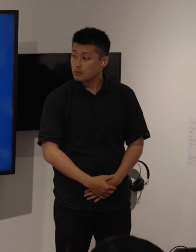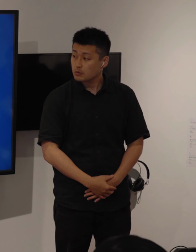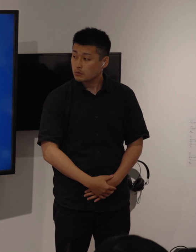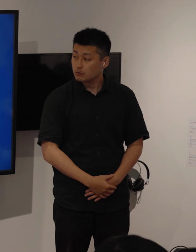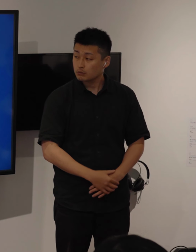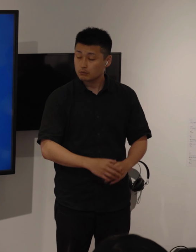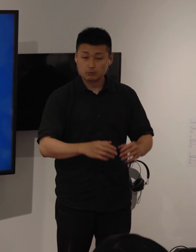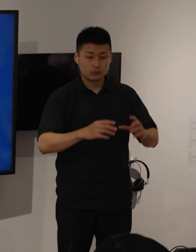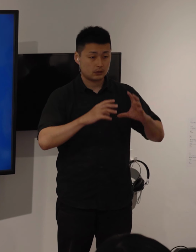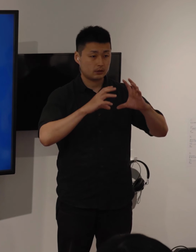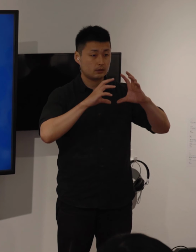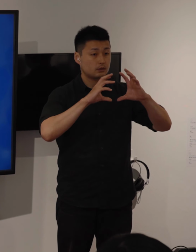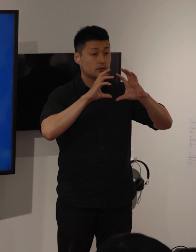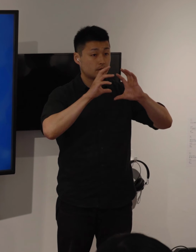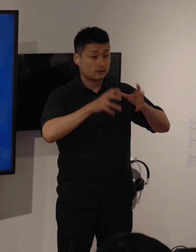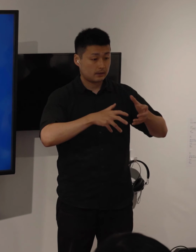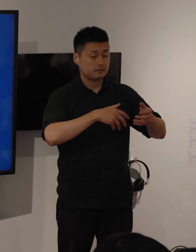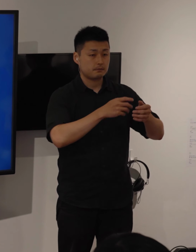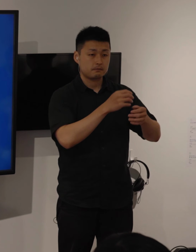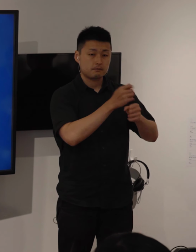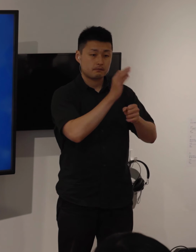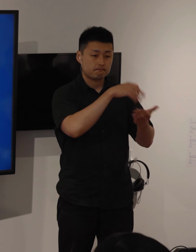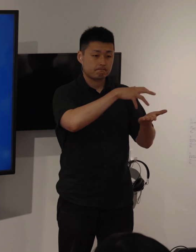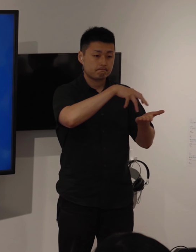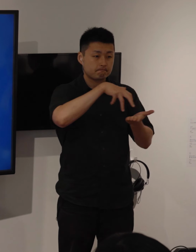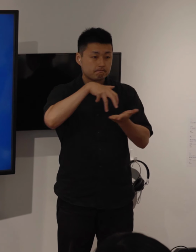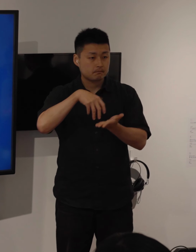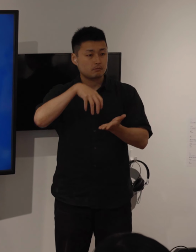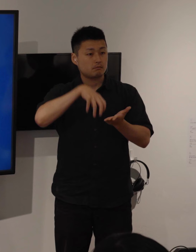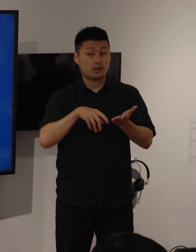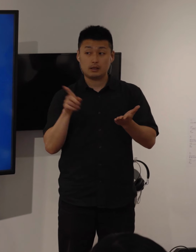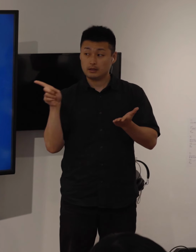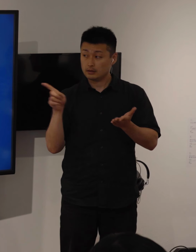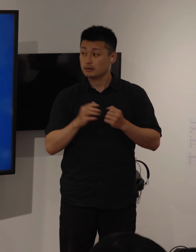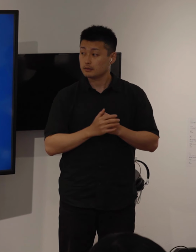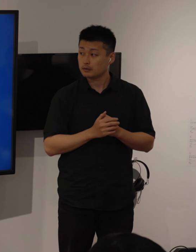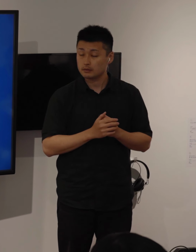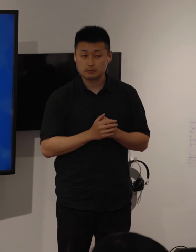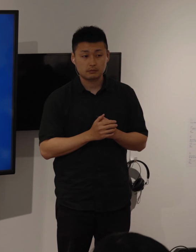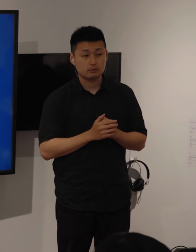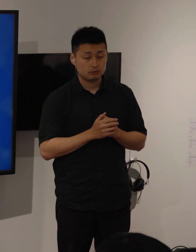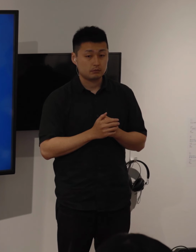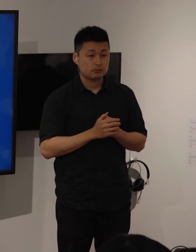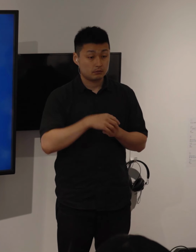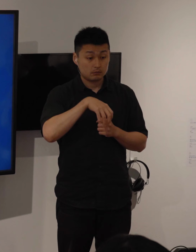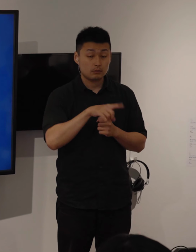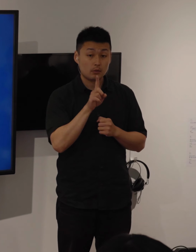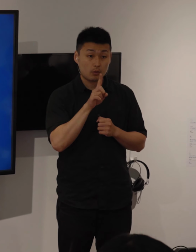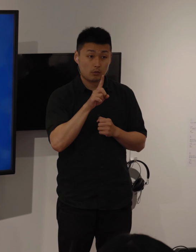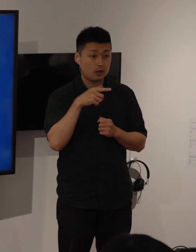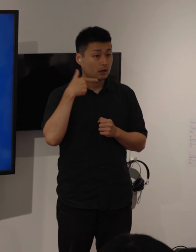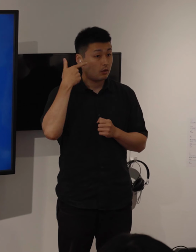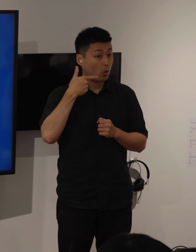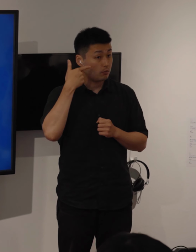of Everything, which is in London, on quite a posh street in London. So the people around there are very rich. And this was